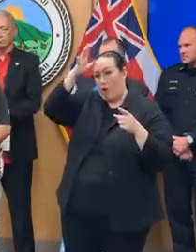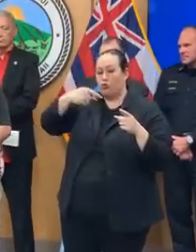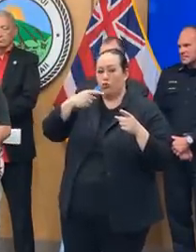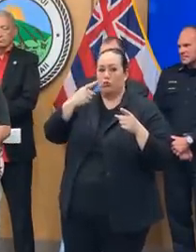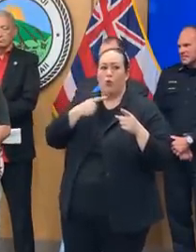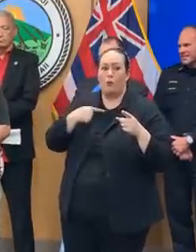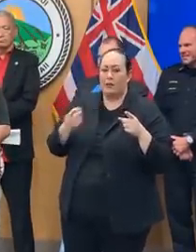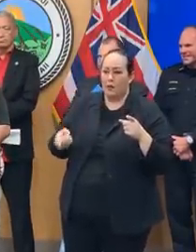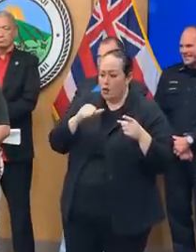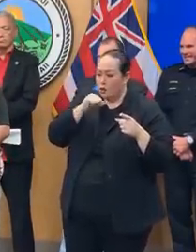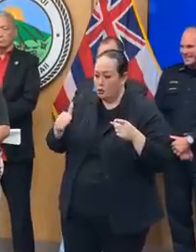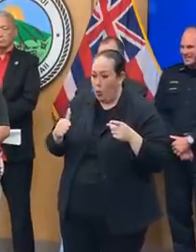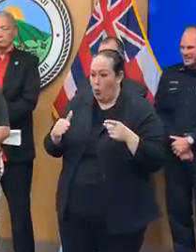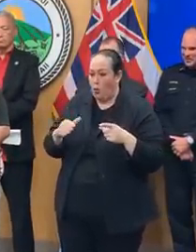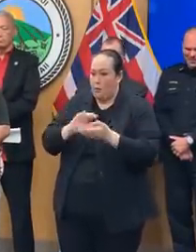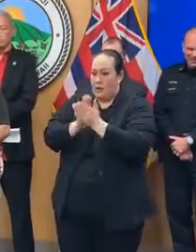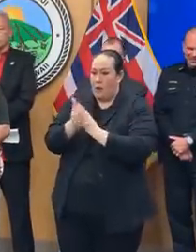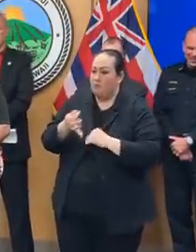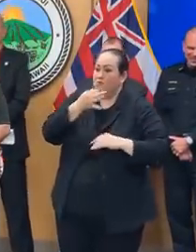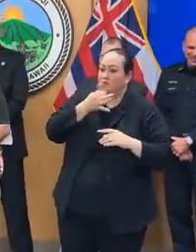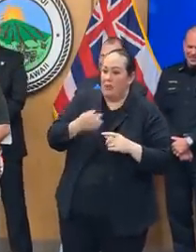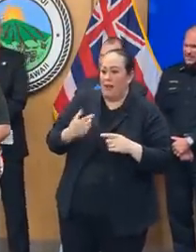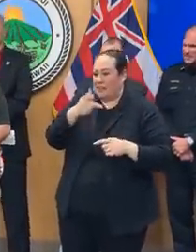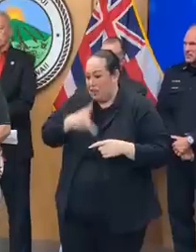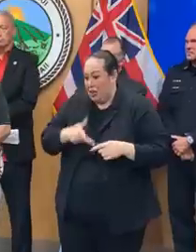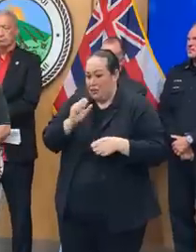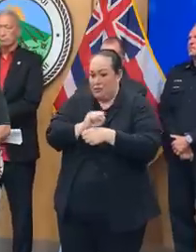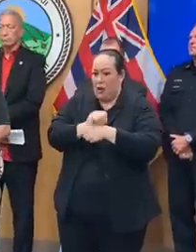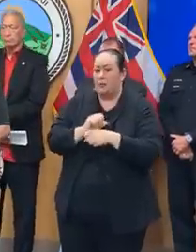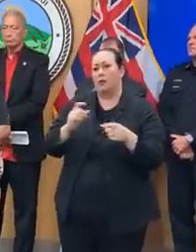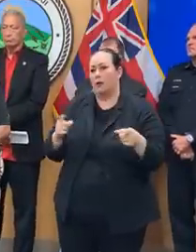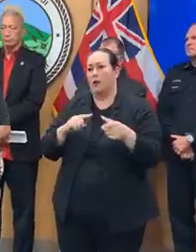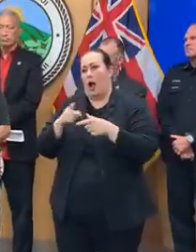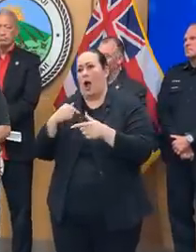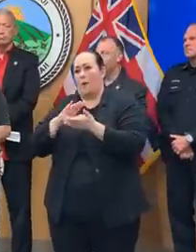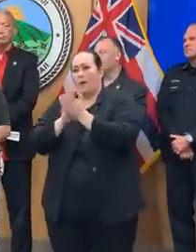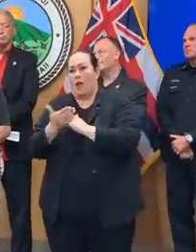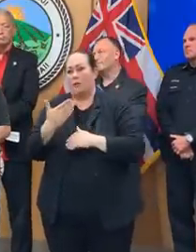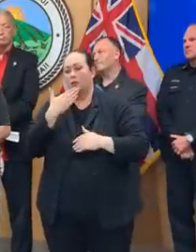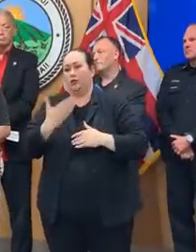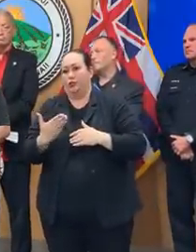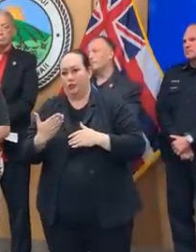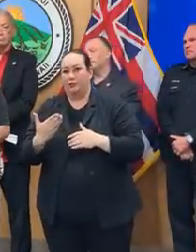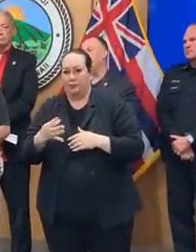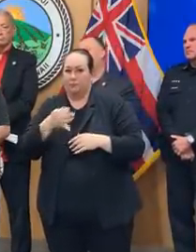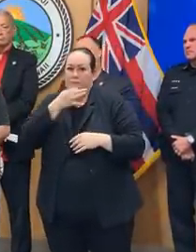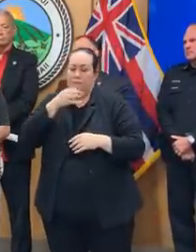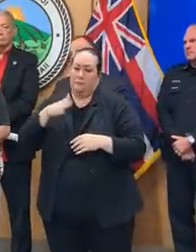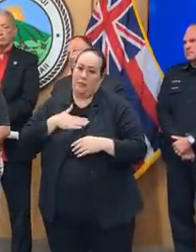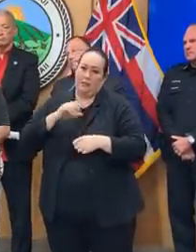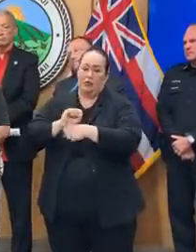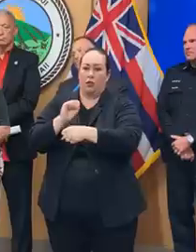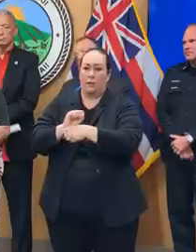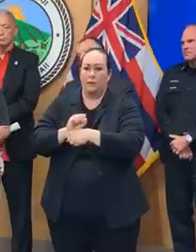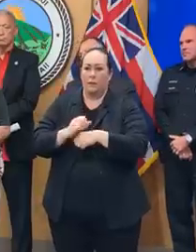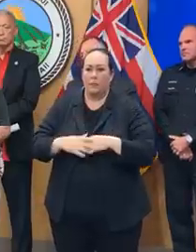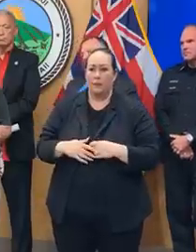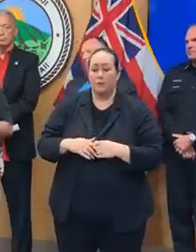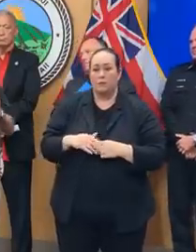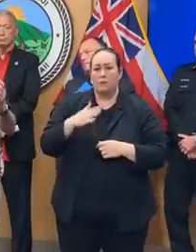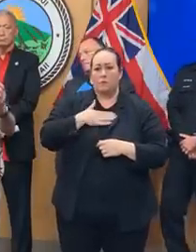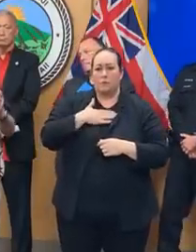became the head of disaster relief for the American Red Cross. My organization has been in every major disaster in the